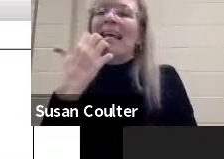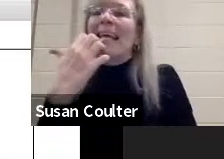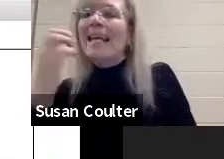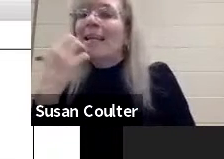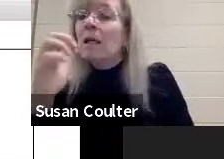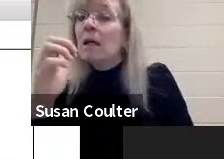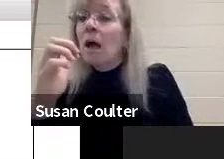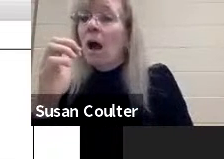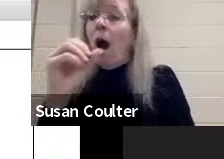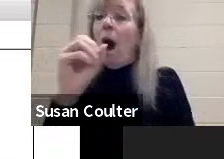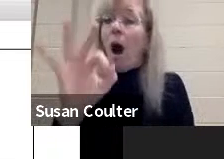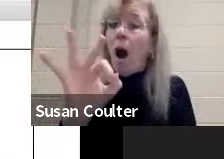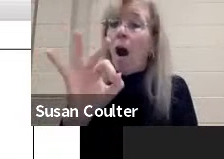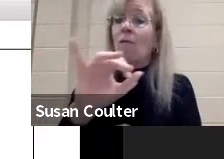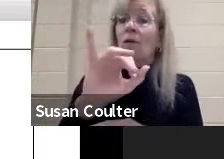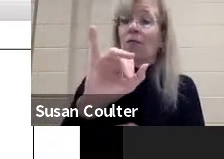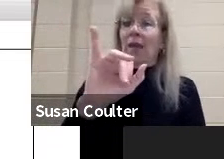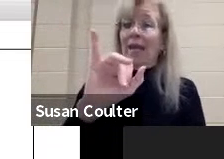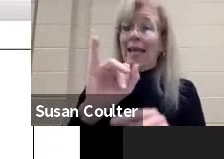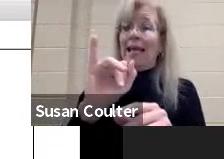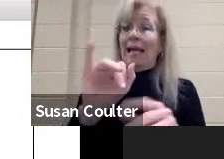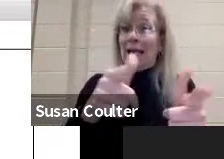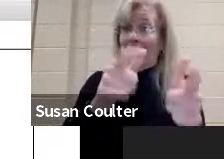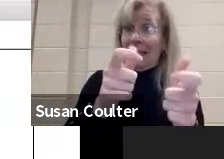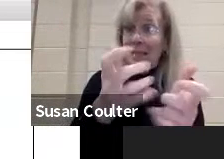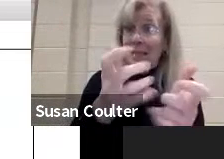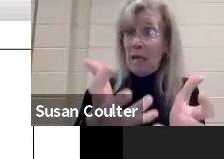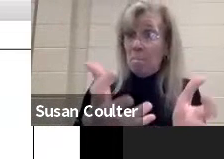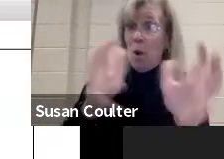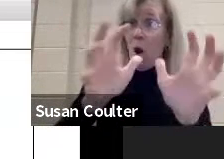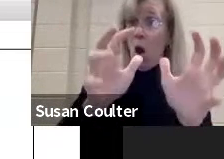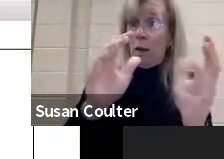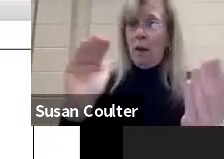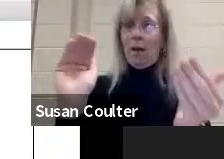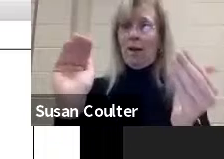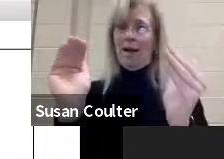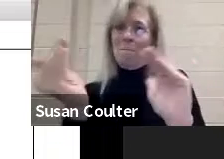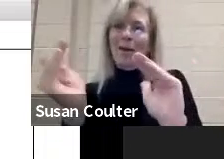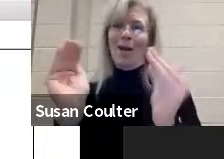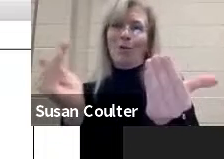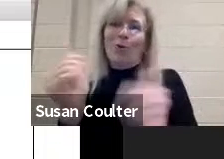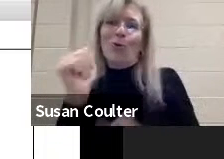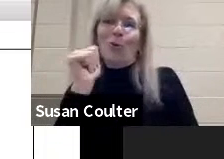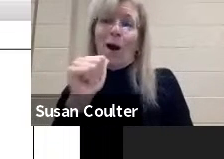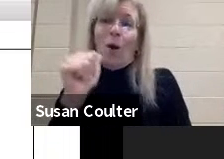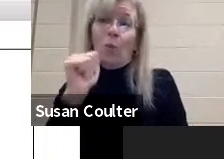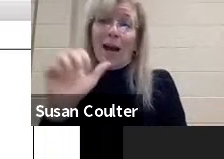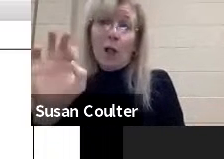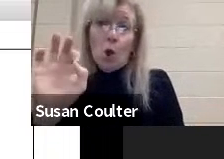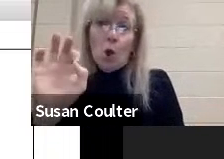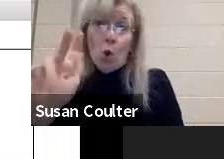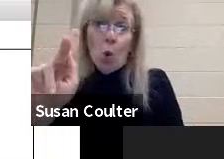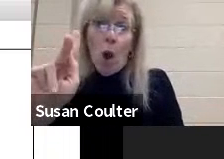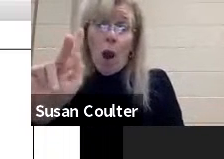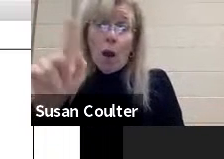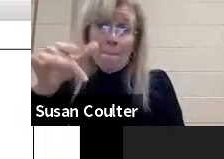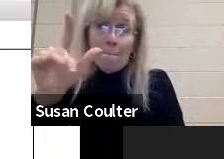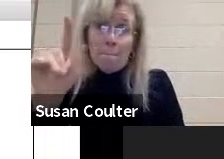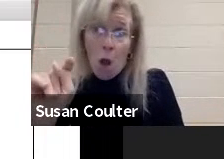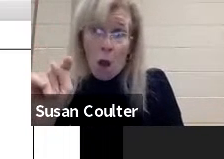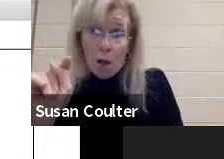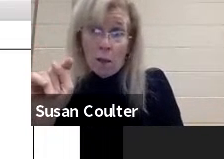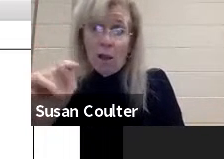the heat of the Instant Pot compared to a regular